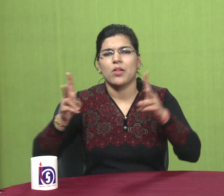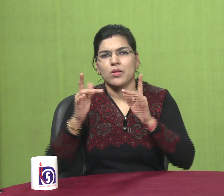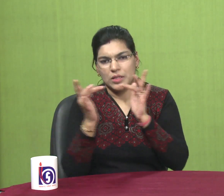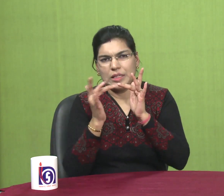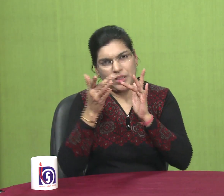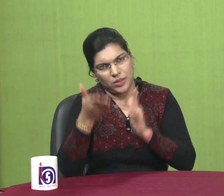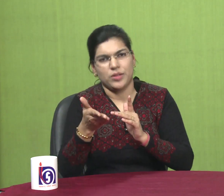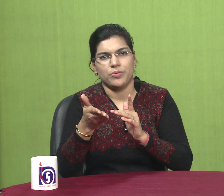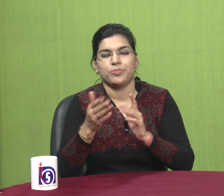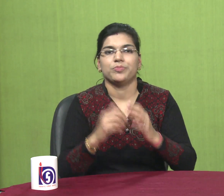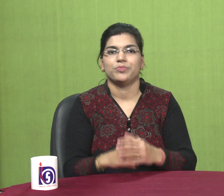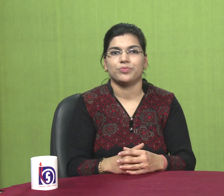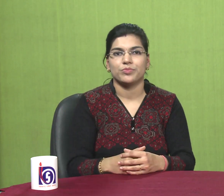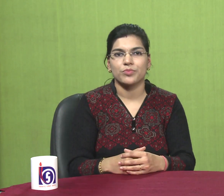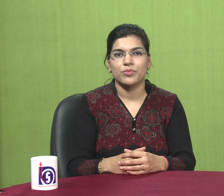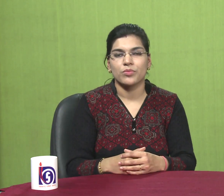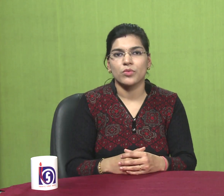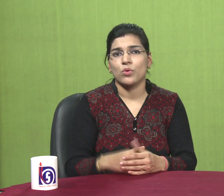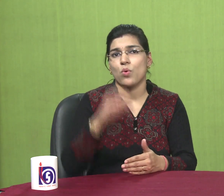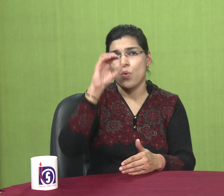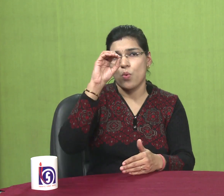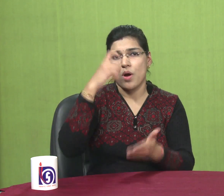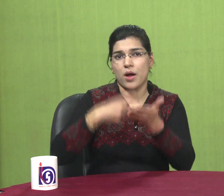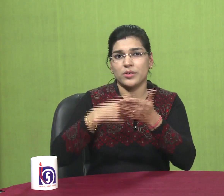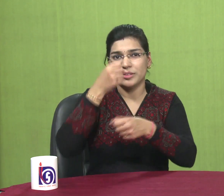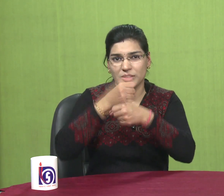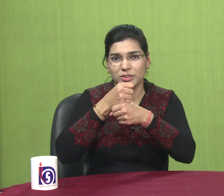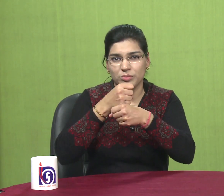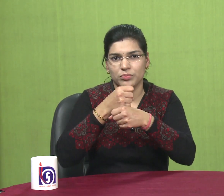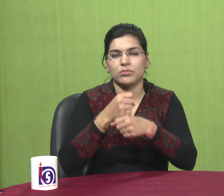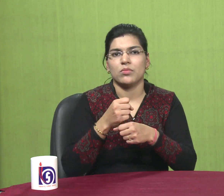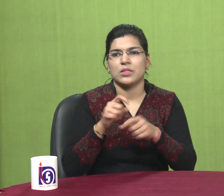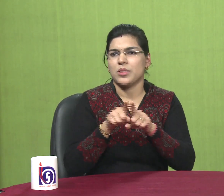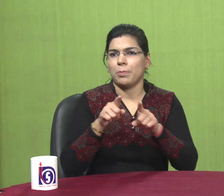ORG,